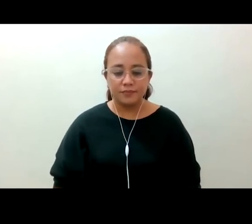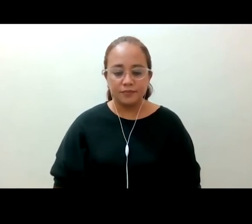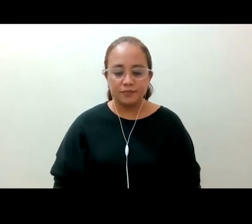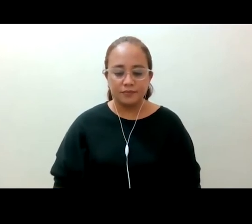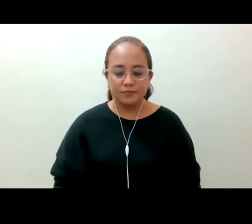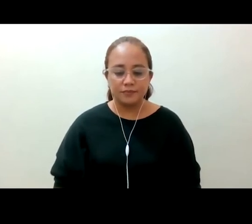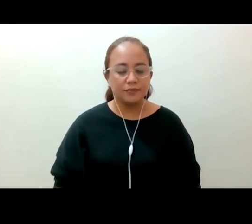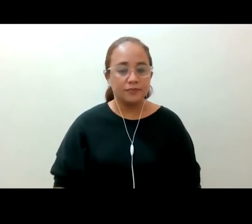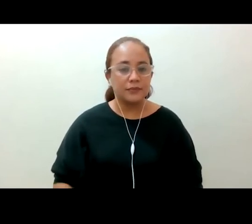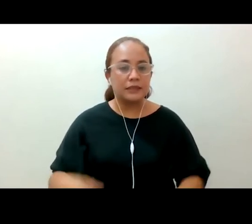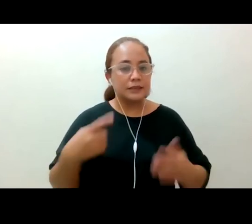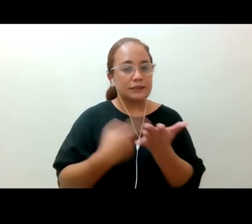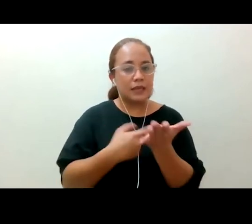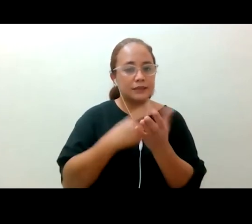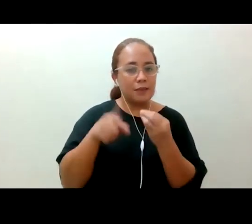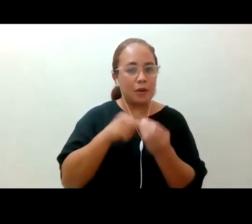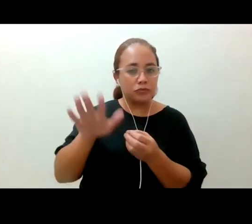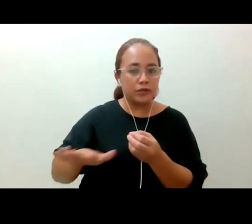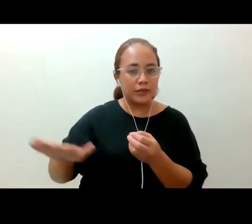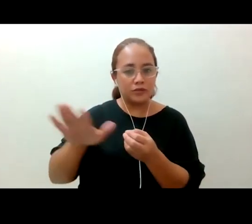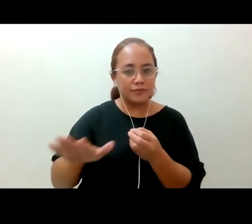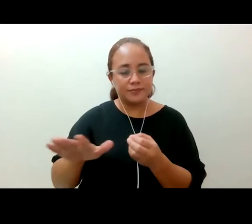talk about location.